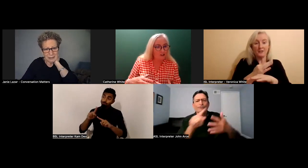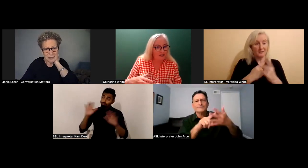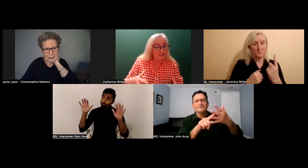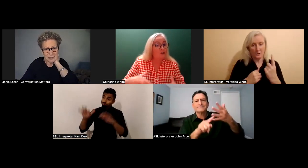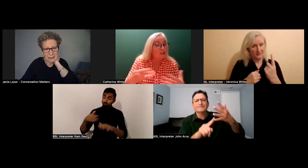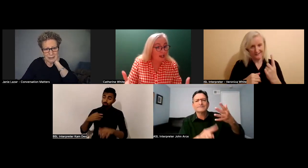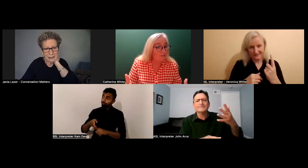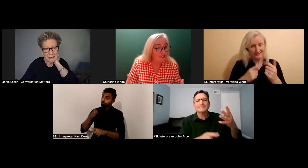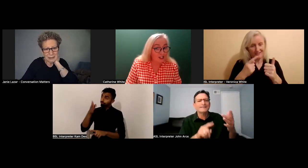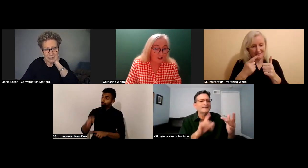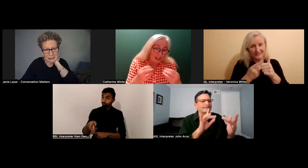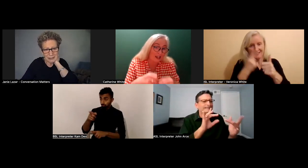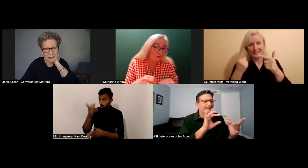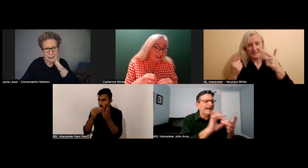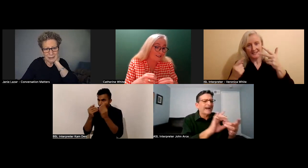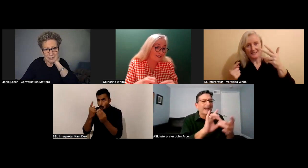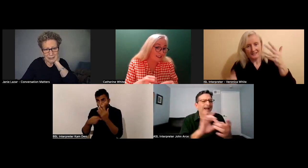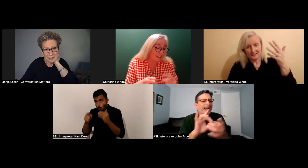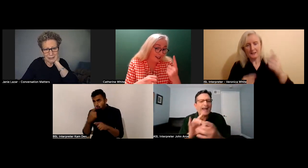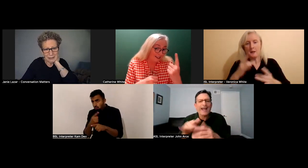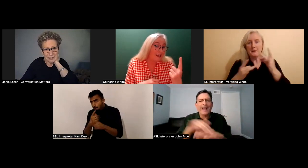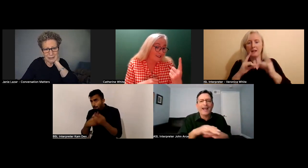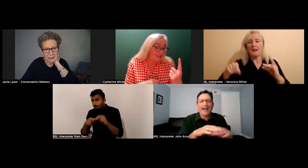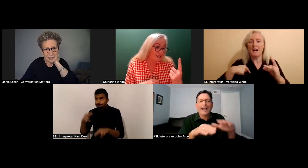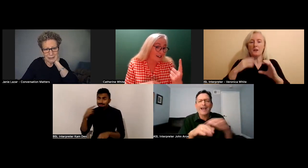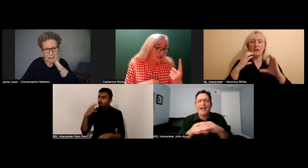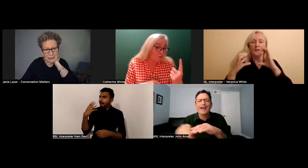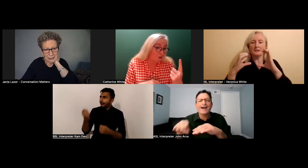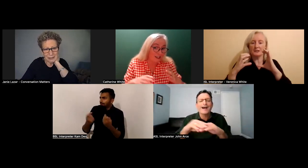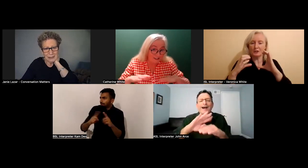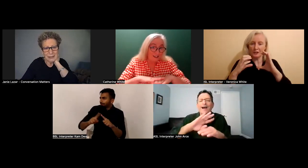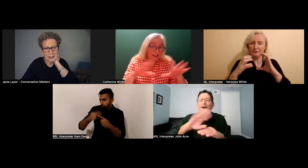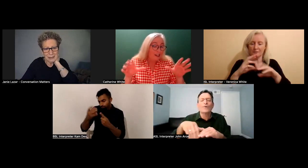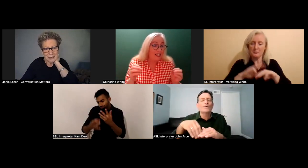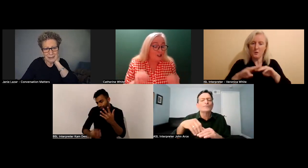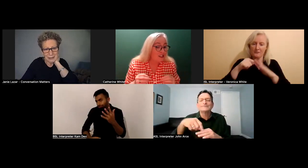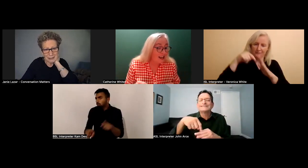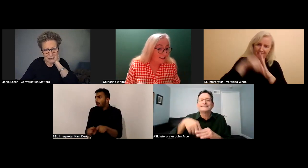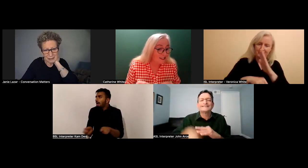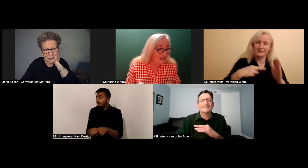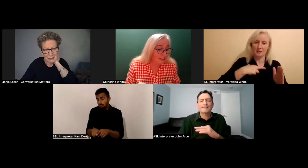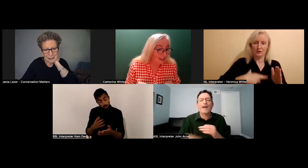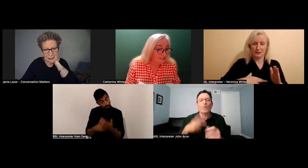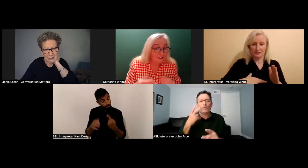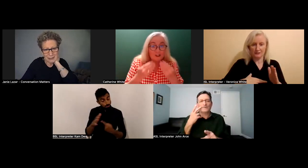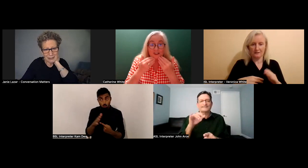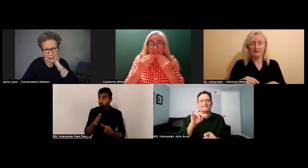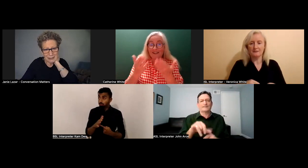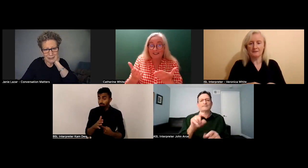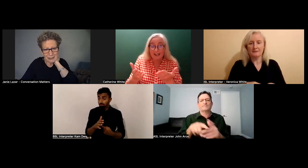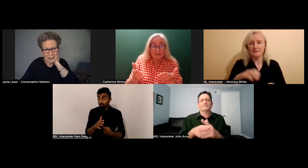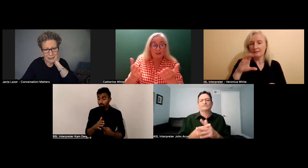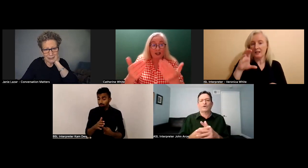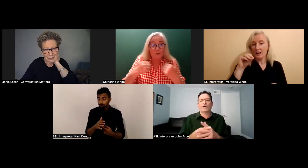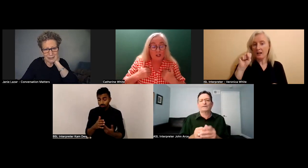adds a richness to the conversation. And I would like to see that as a starting point. It doesn't cost anything. You just